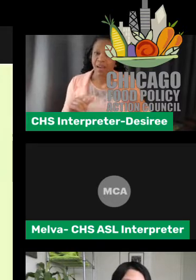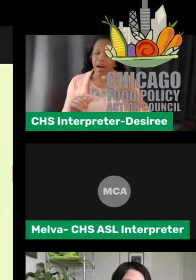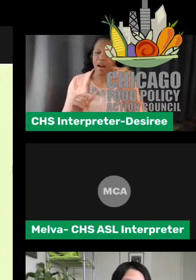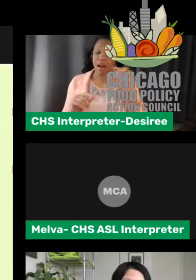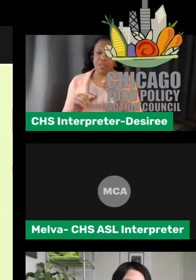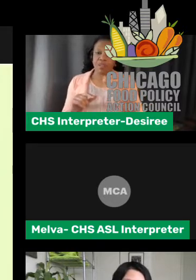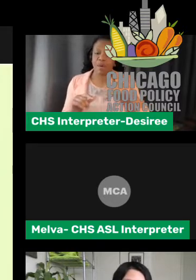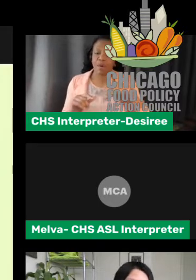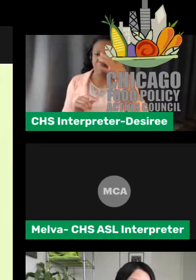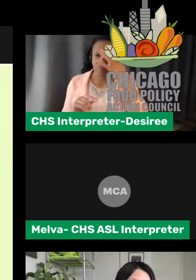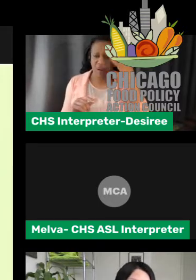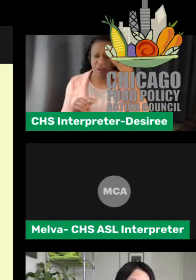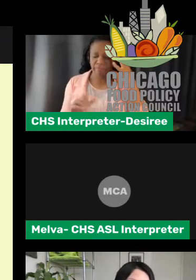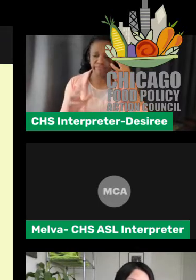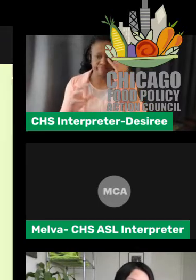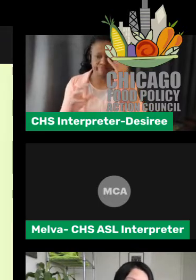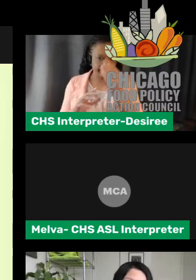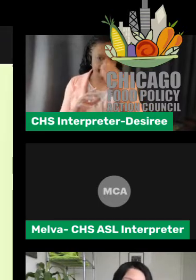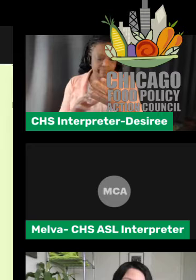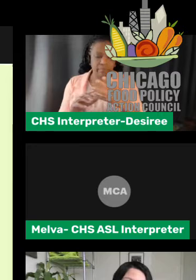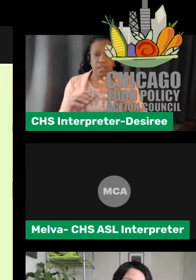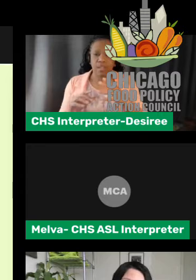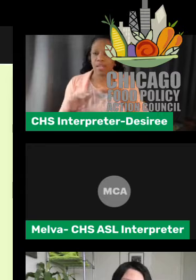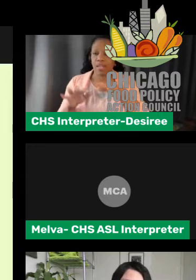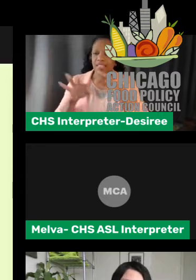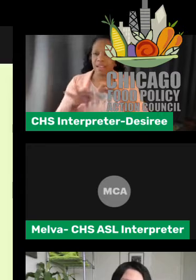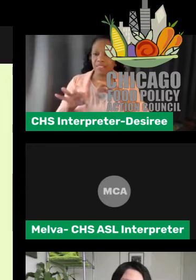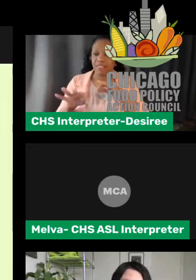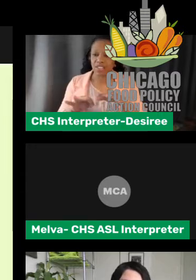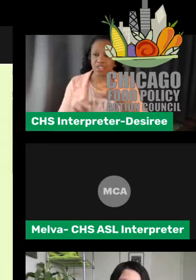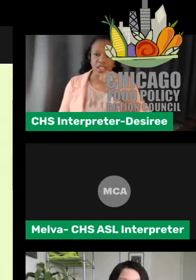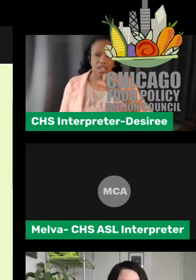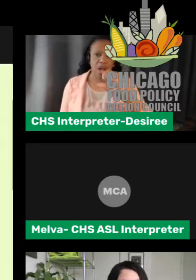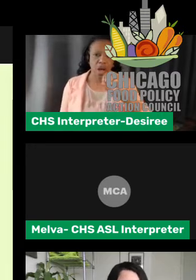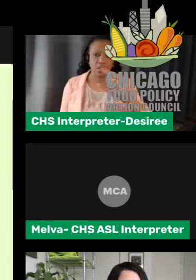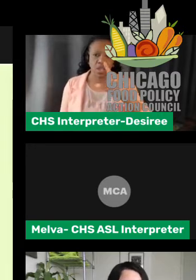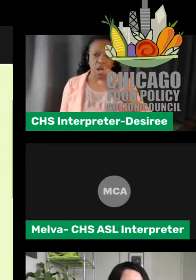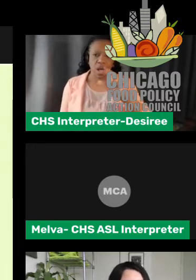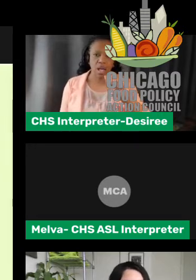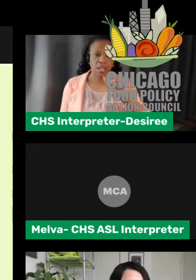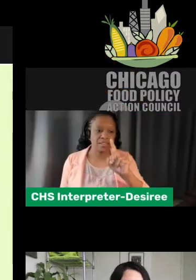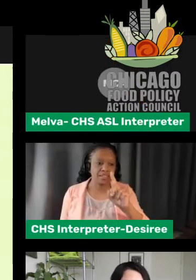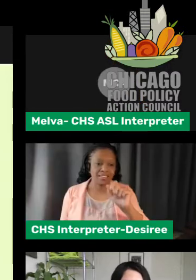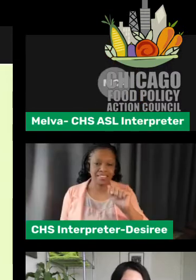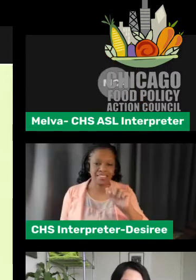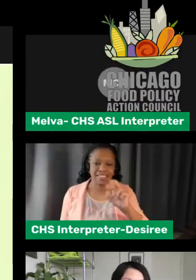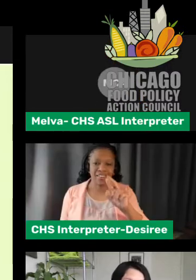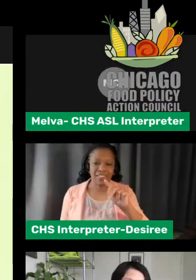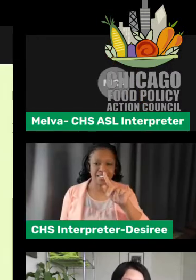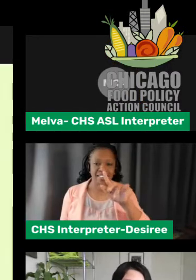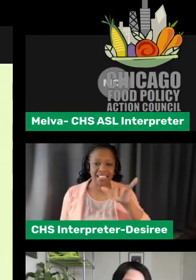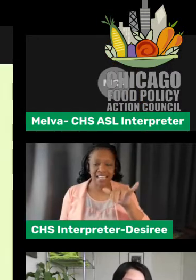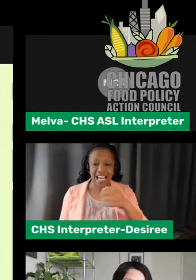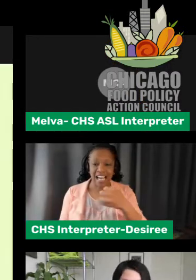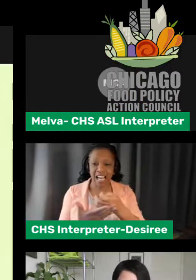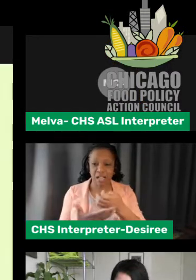that the definitions on about what a solidarity economy is. I'm pulling all of this from the New Economy Coalition, which